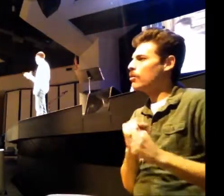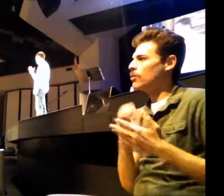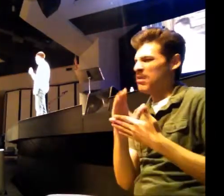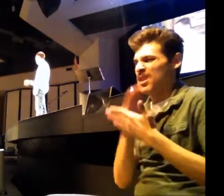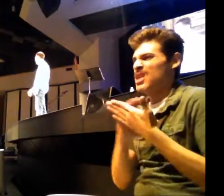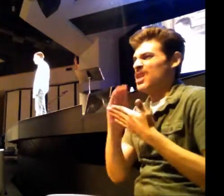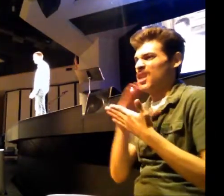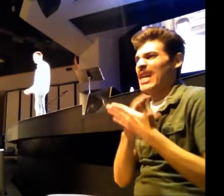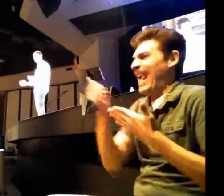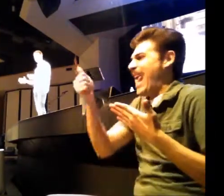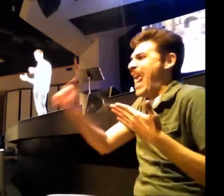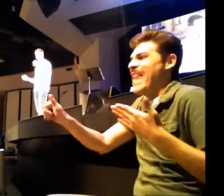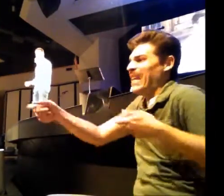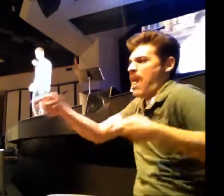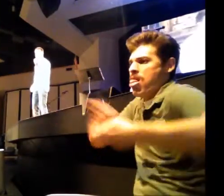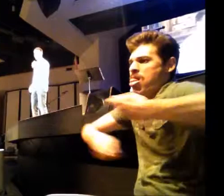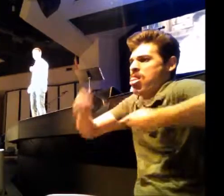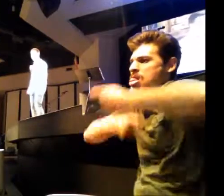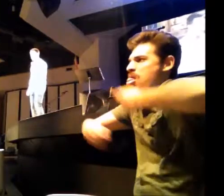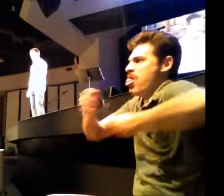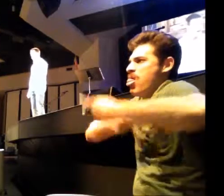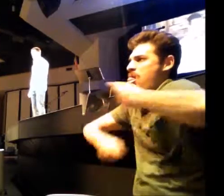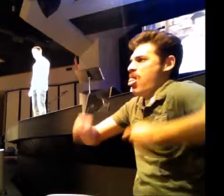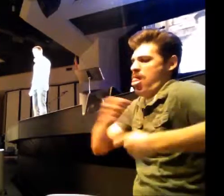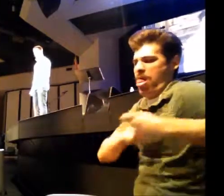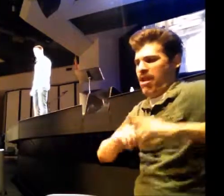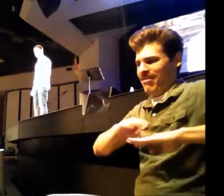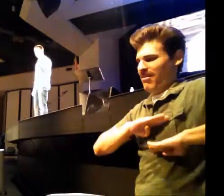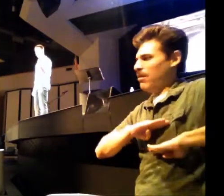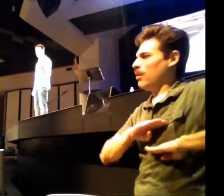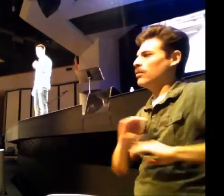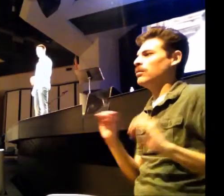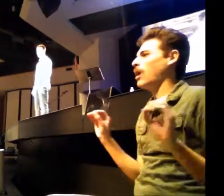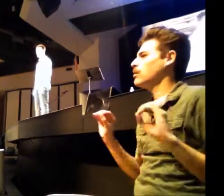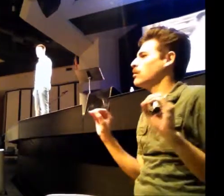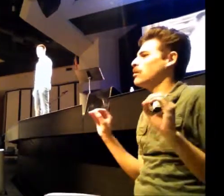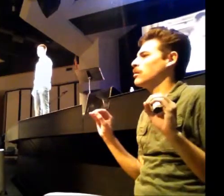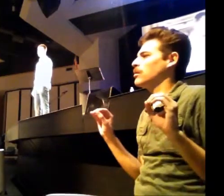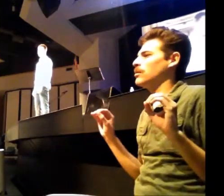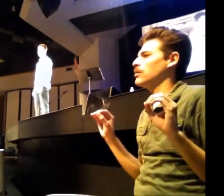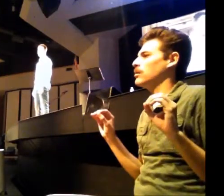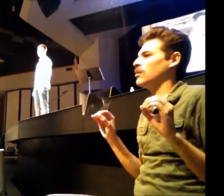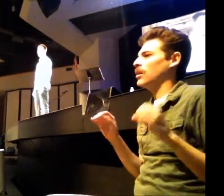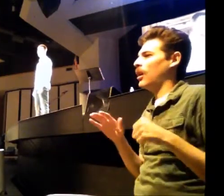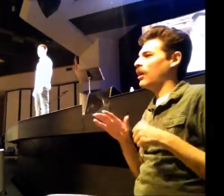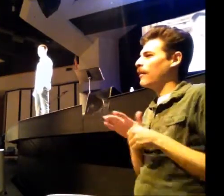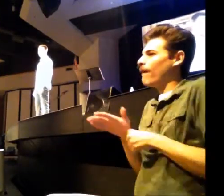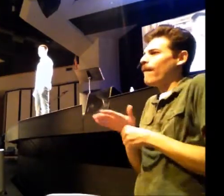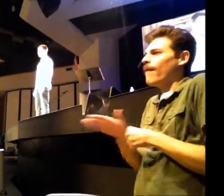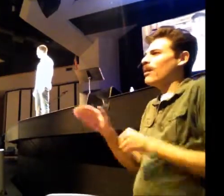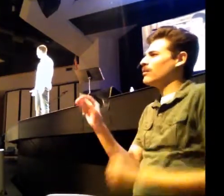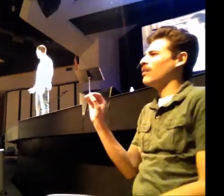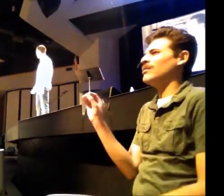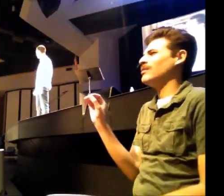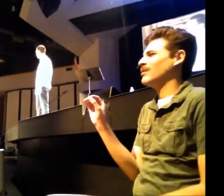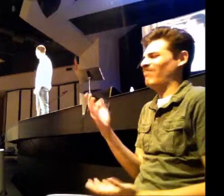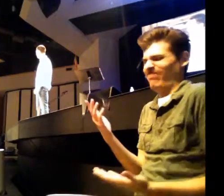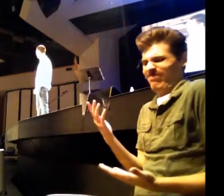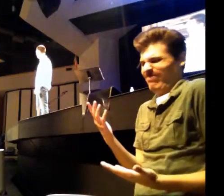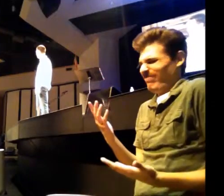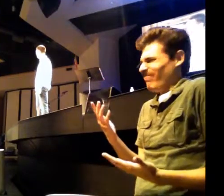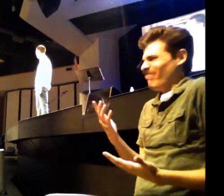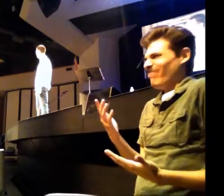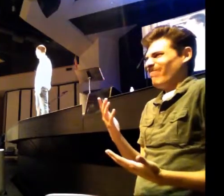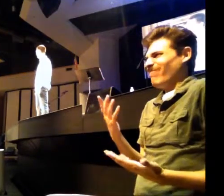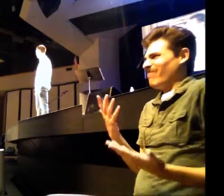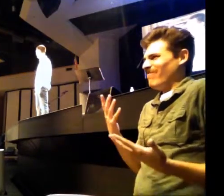with anything or anyone, just trying to make it better. And yet it's never quite full and never quite adds up. Some of us are slaves to our